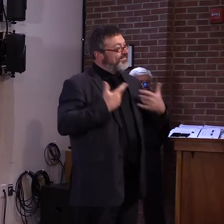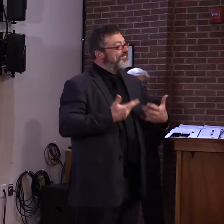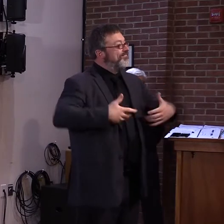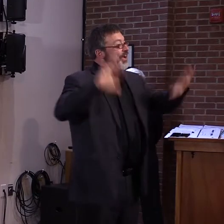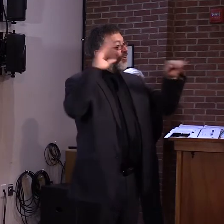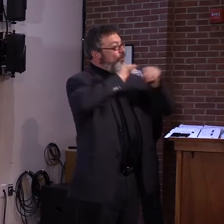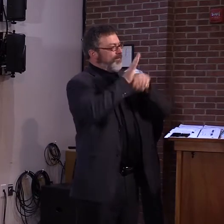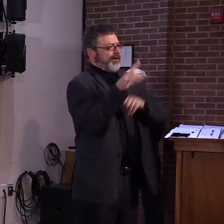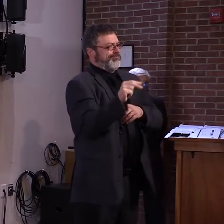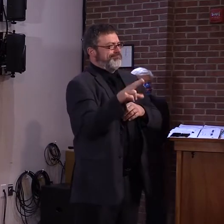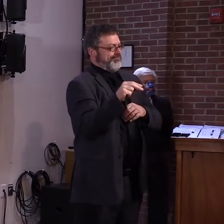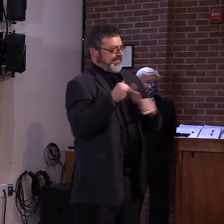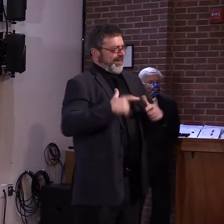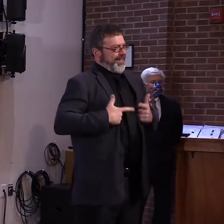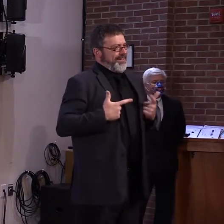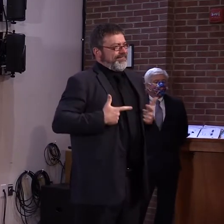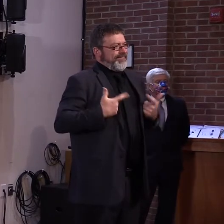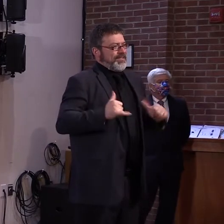Secretary